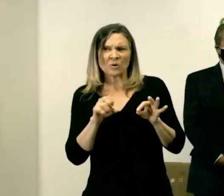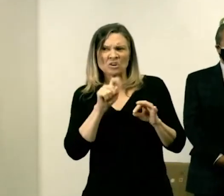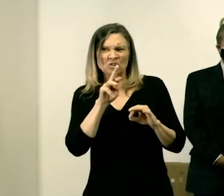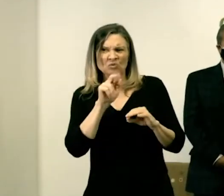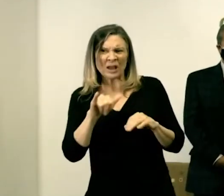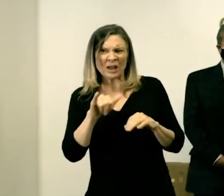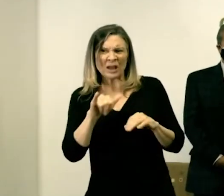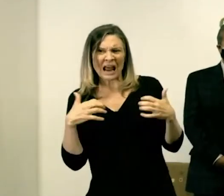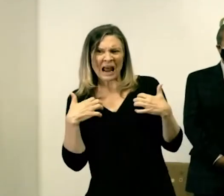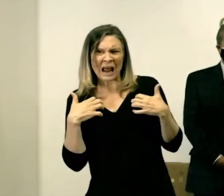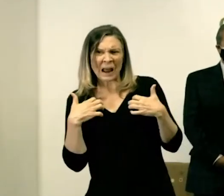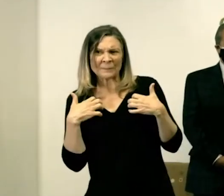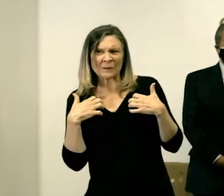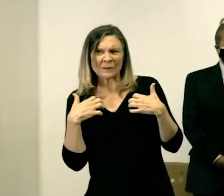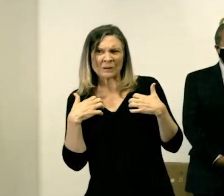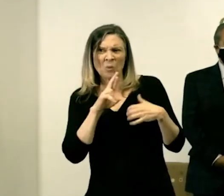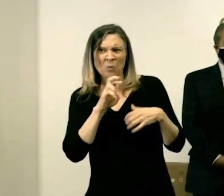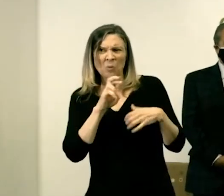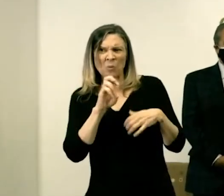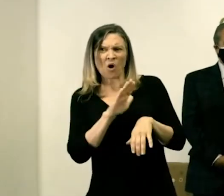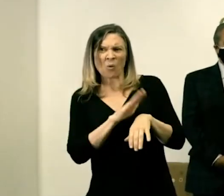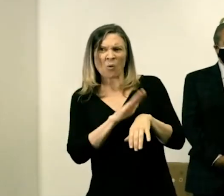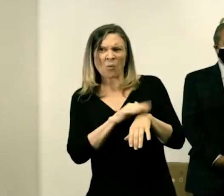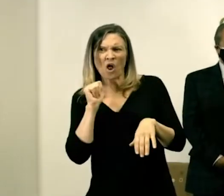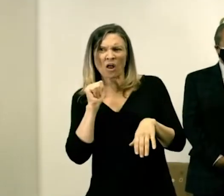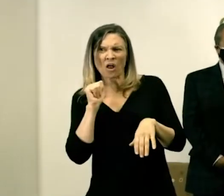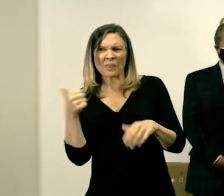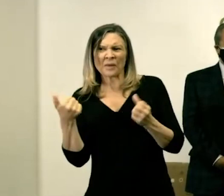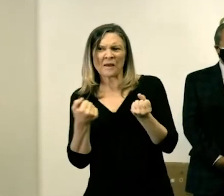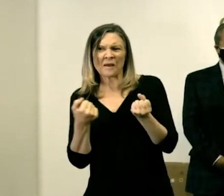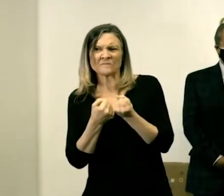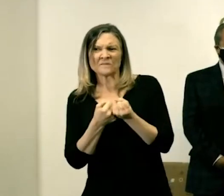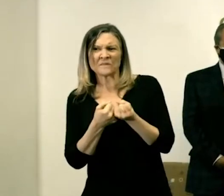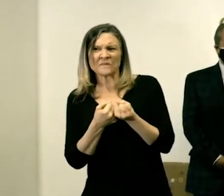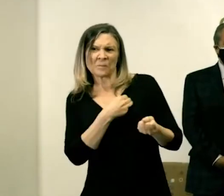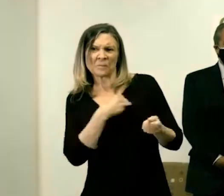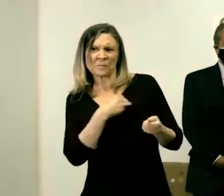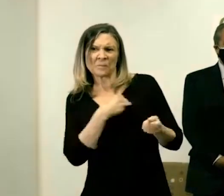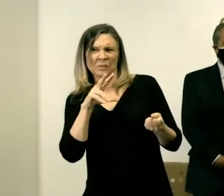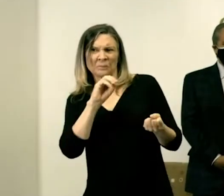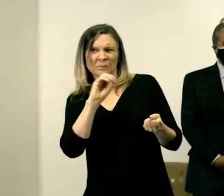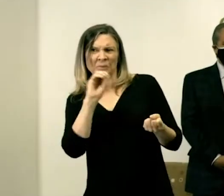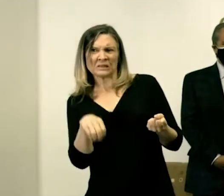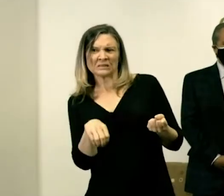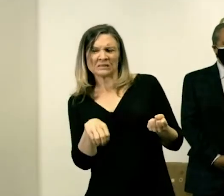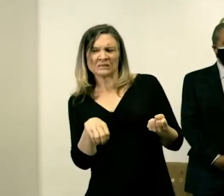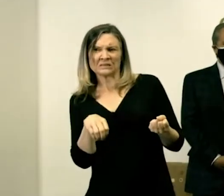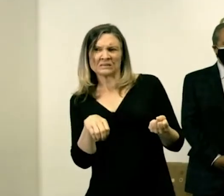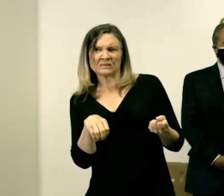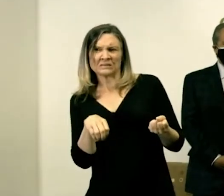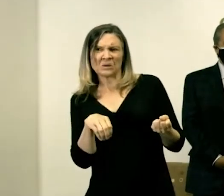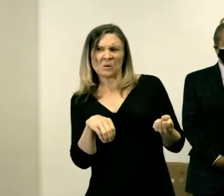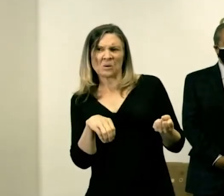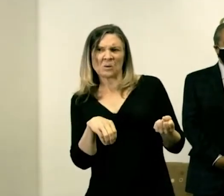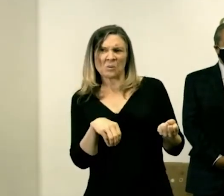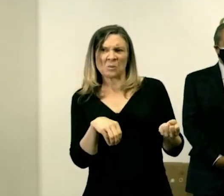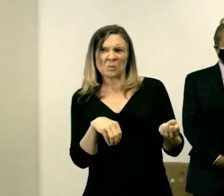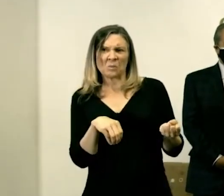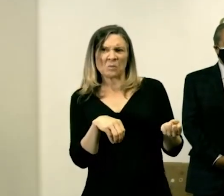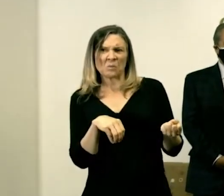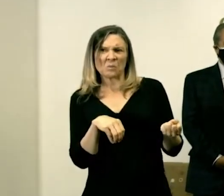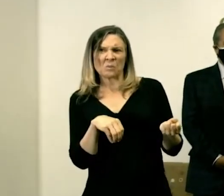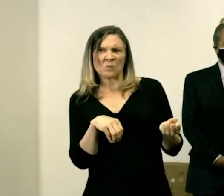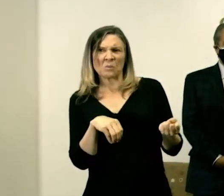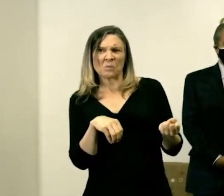recall. Other advocates are members of the 3%, 3%ers, white supremacist group. These are